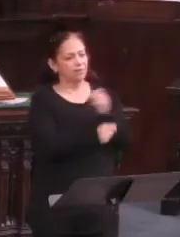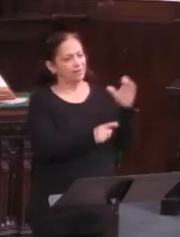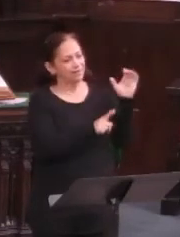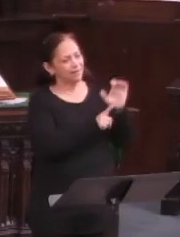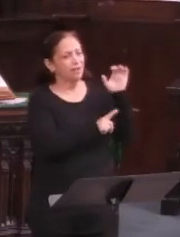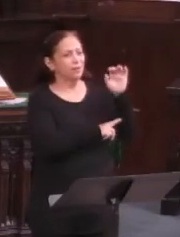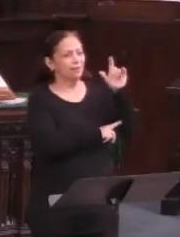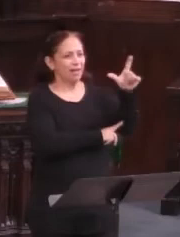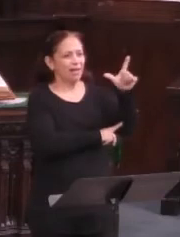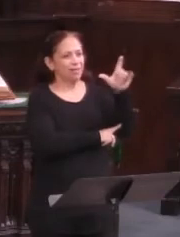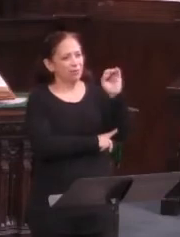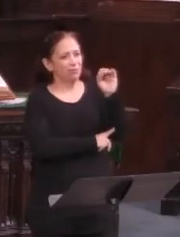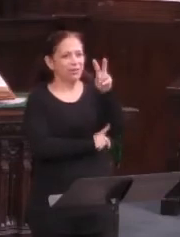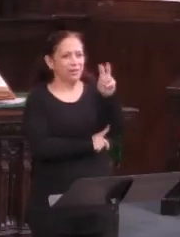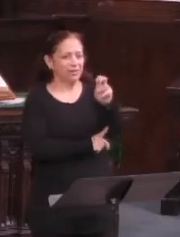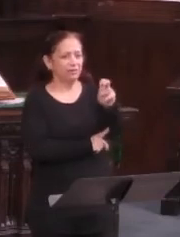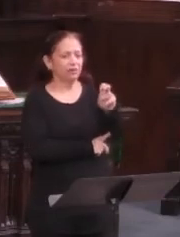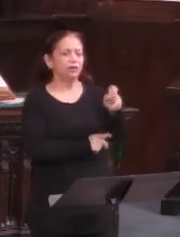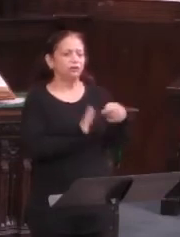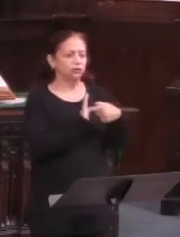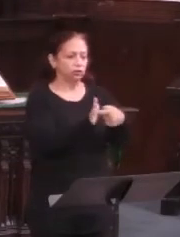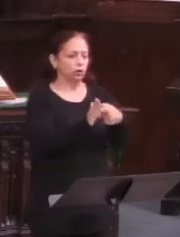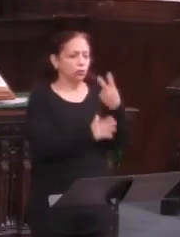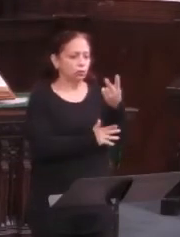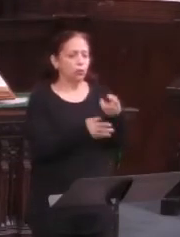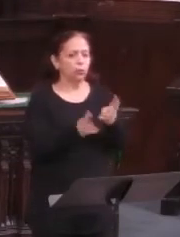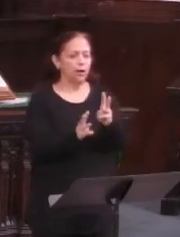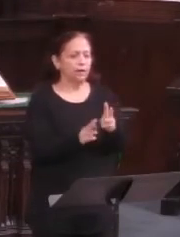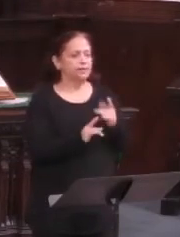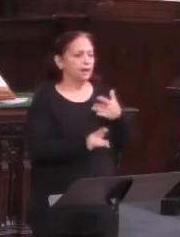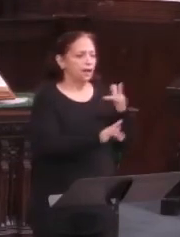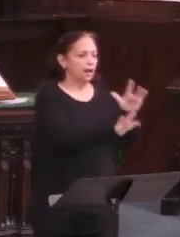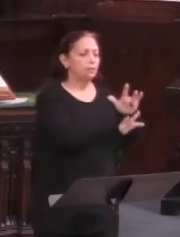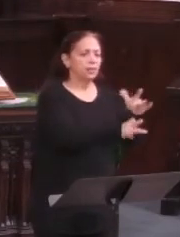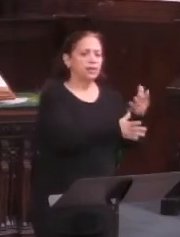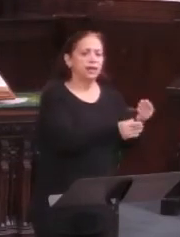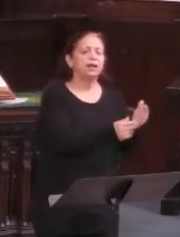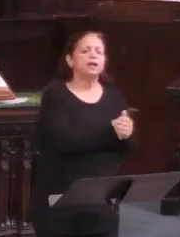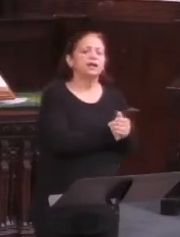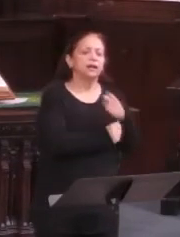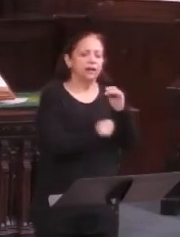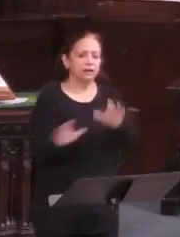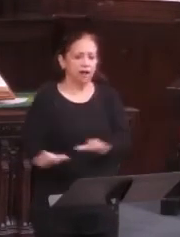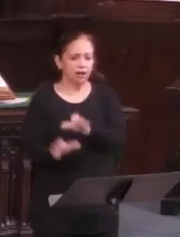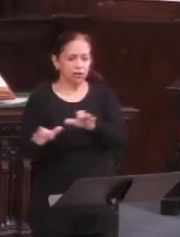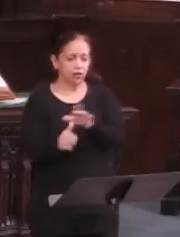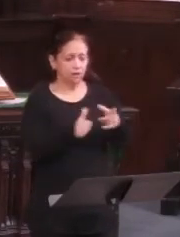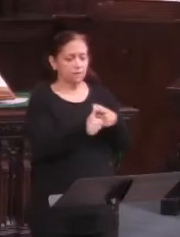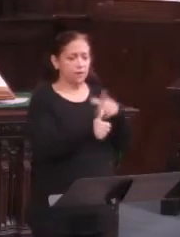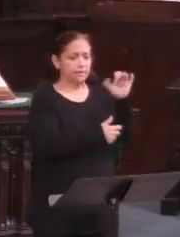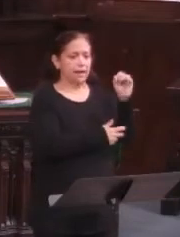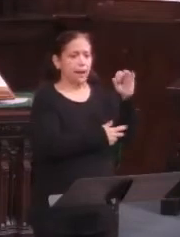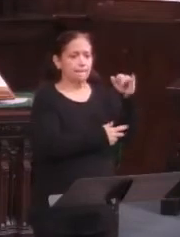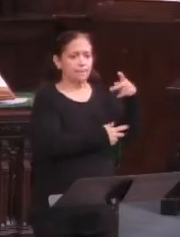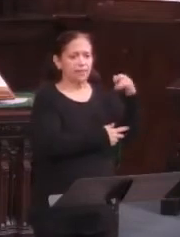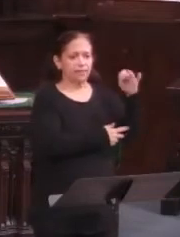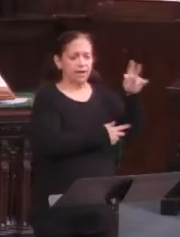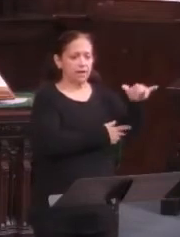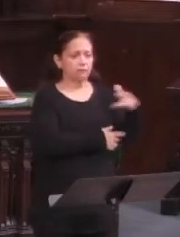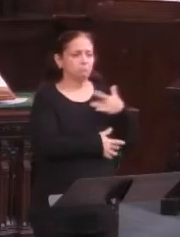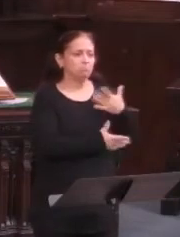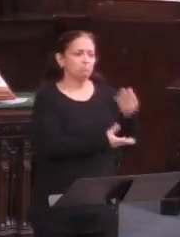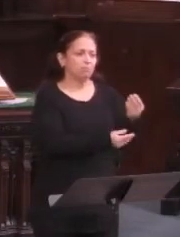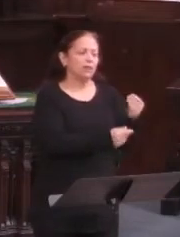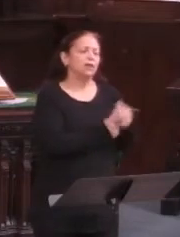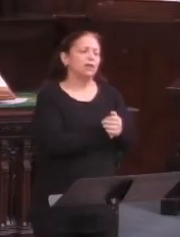two ways, in empathy and in action. First, empathy. If we,